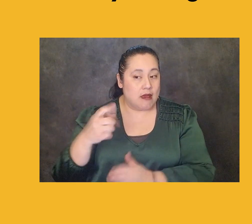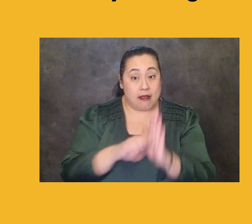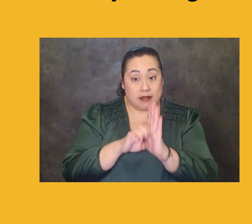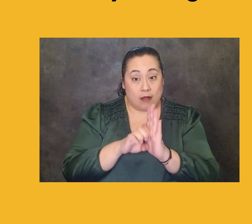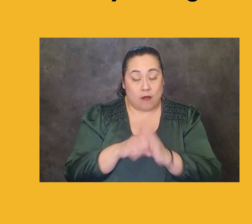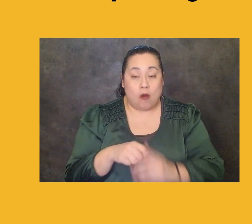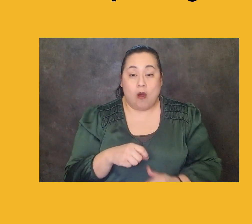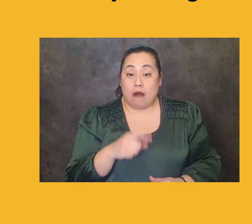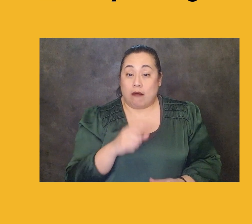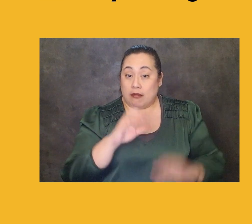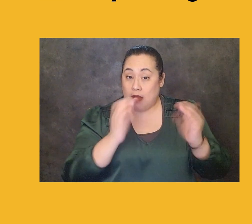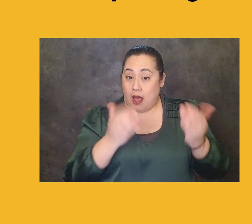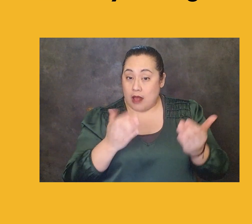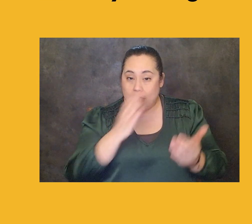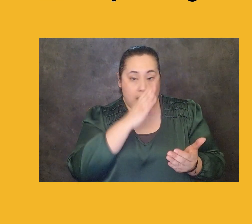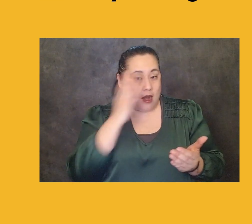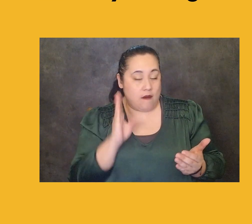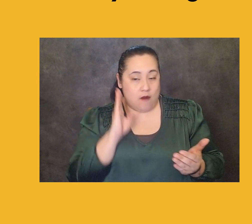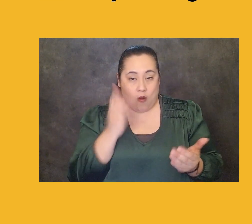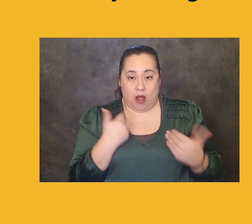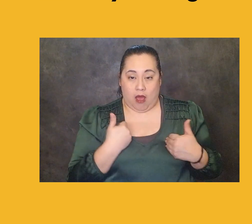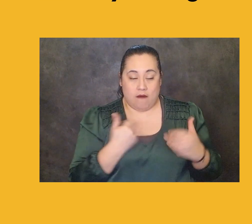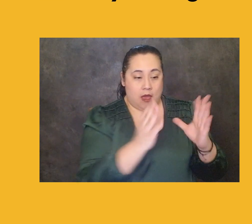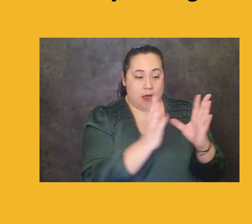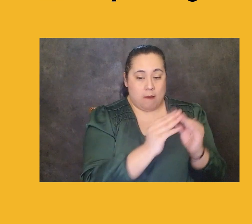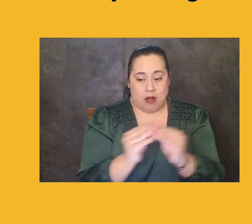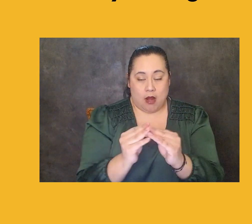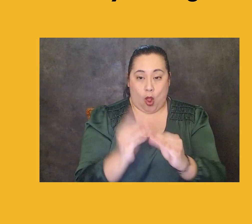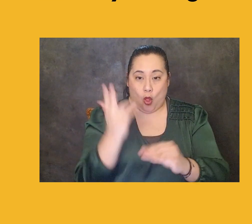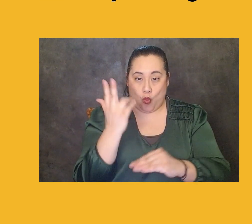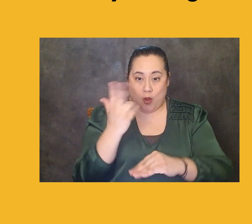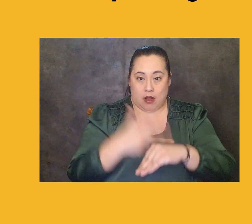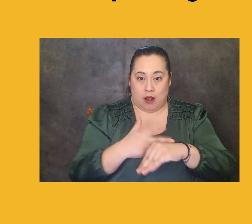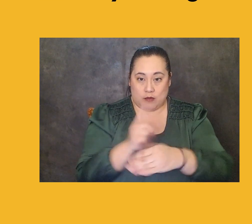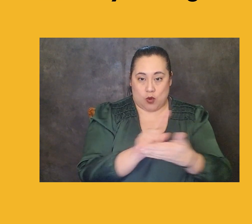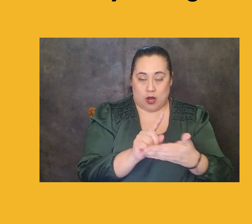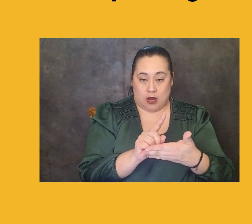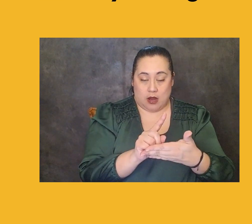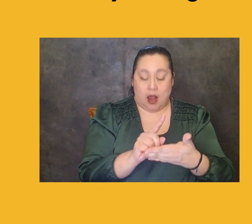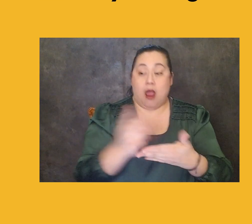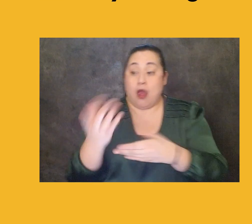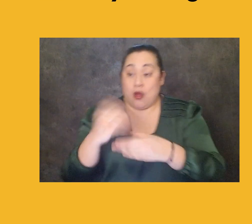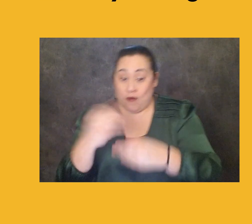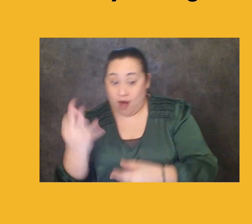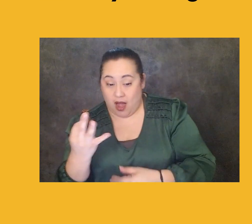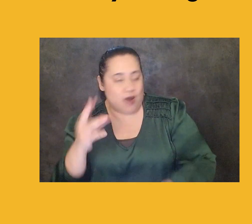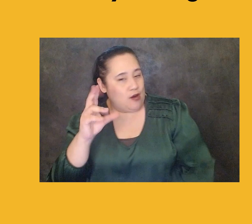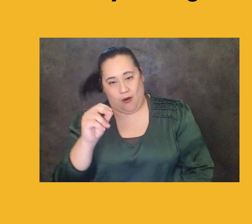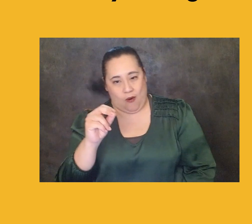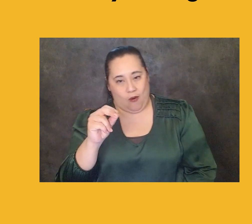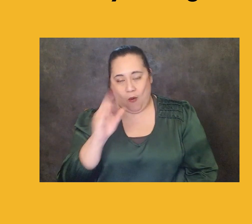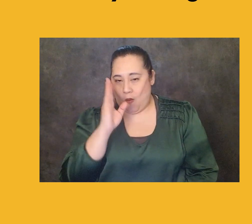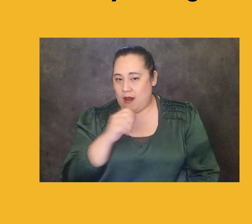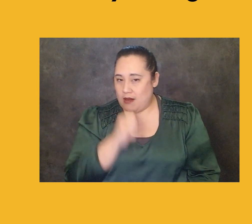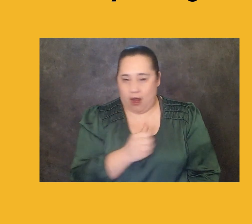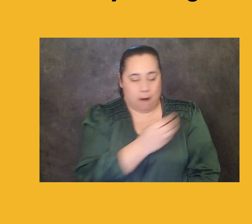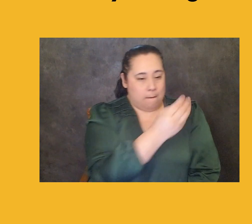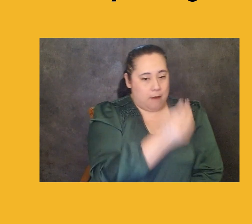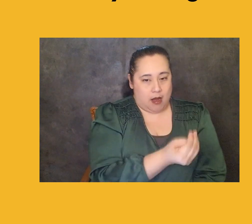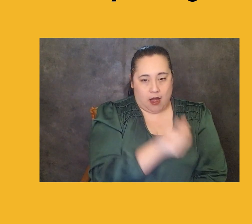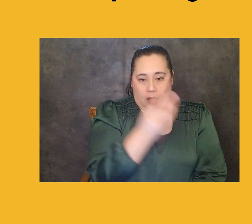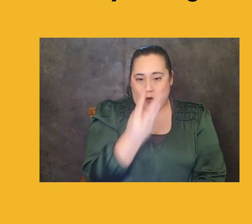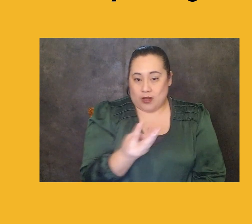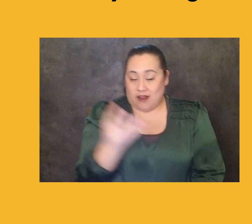a class would never have a meeting 3 days a week that included a Friday. It would not be Monday, Wednesday,